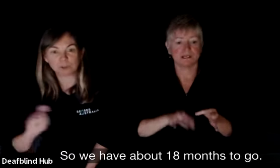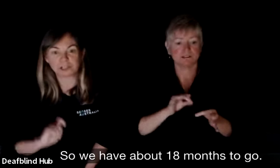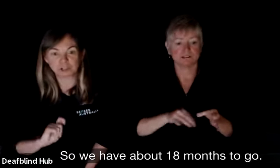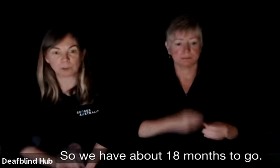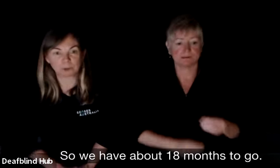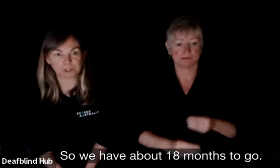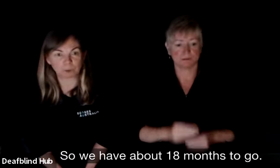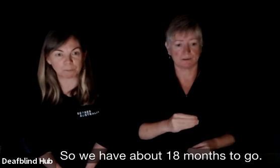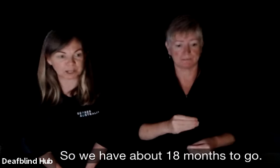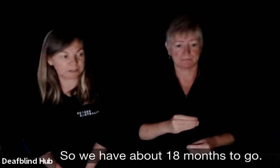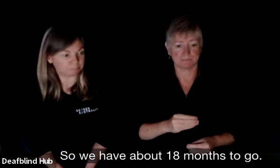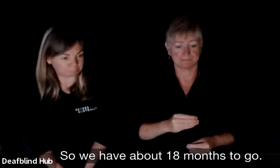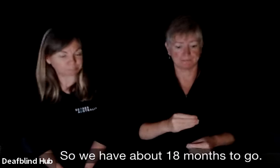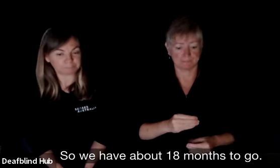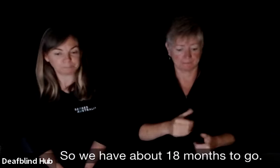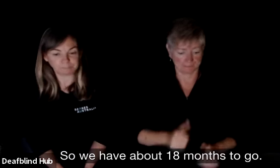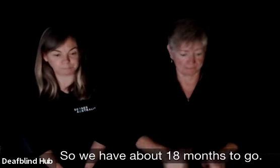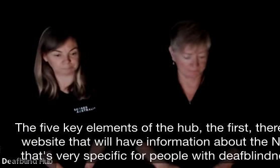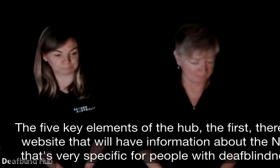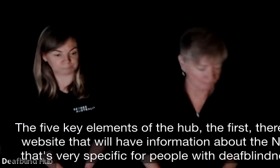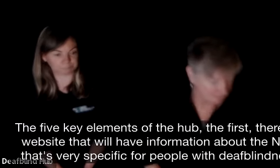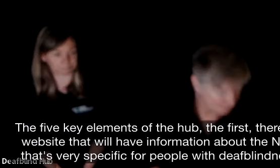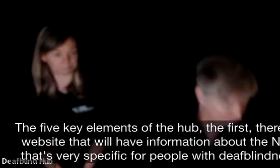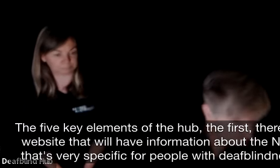We do an interpreter swap now.